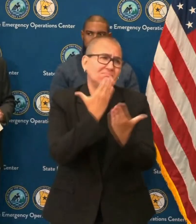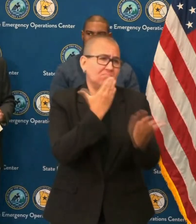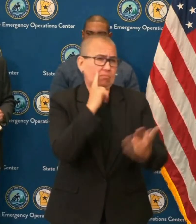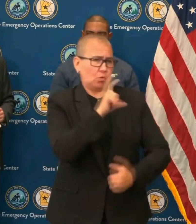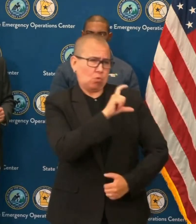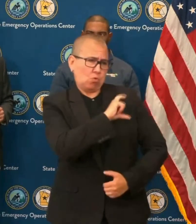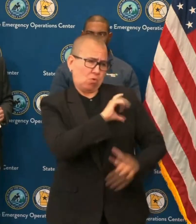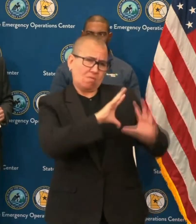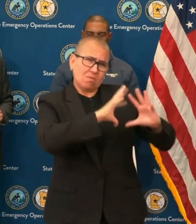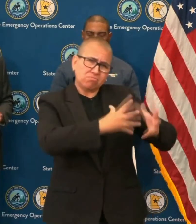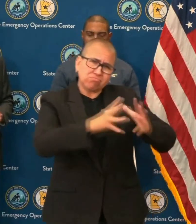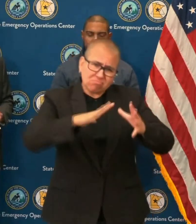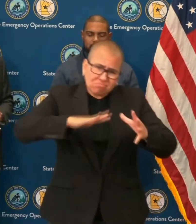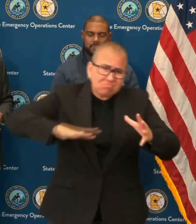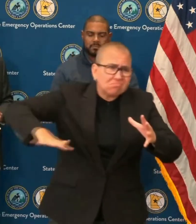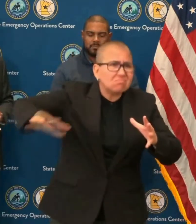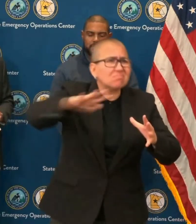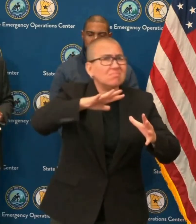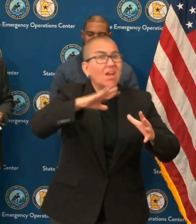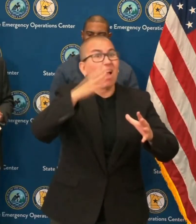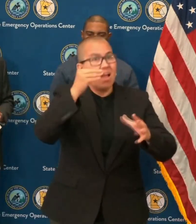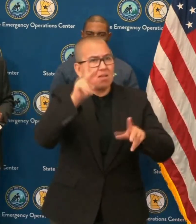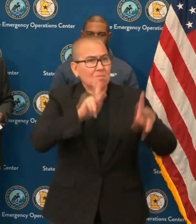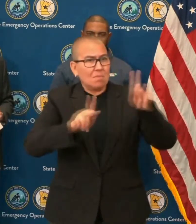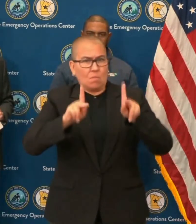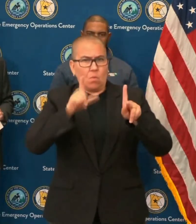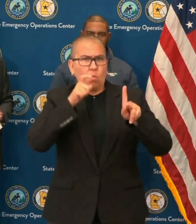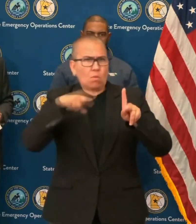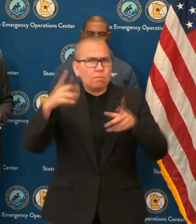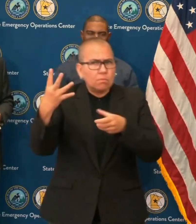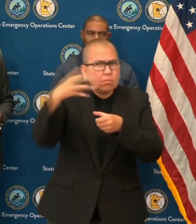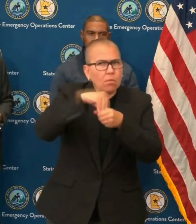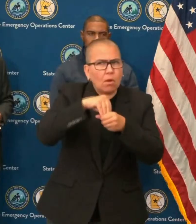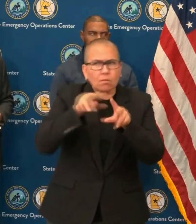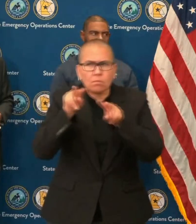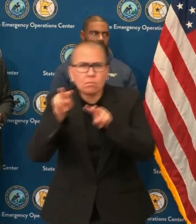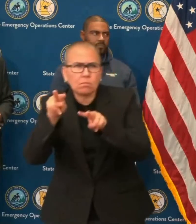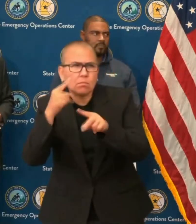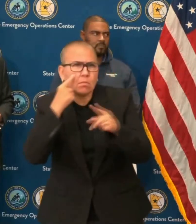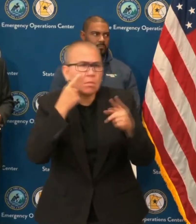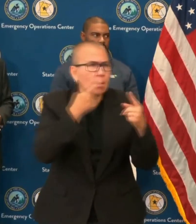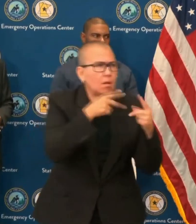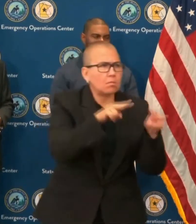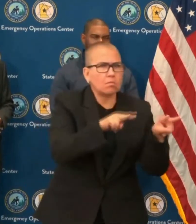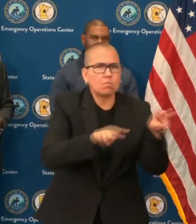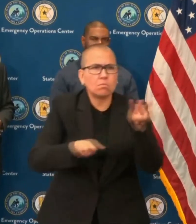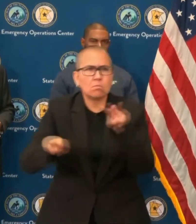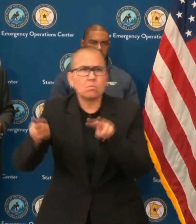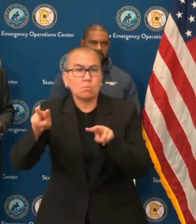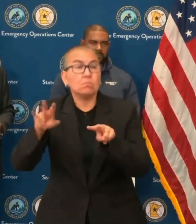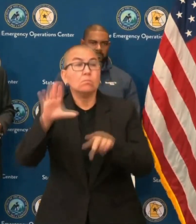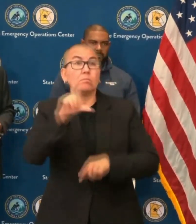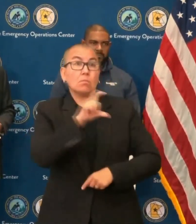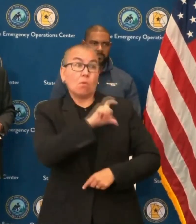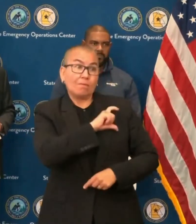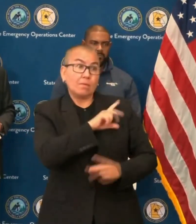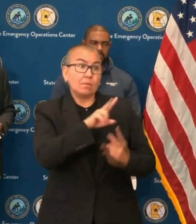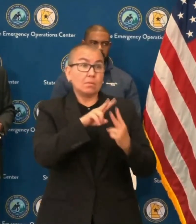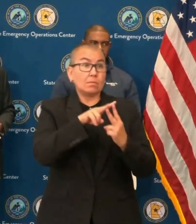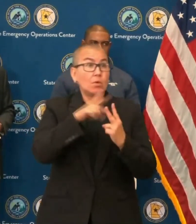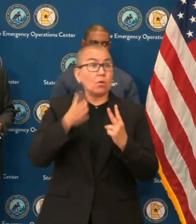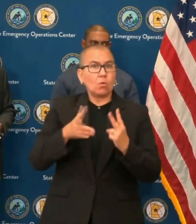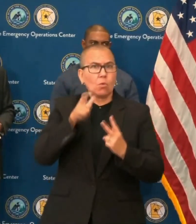and the public out there who are being vigilant, our law enforcement partners who are watching out for others in our